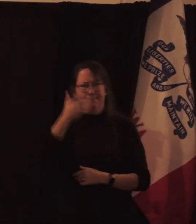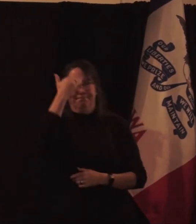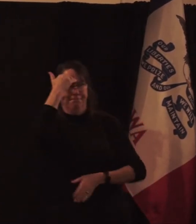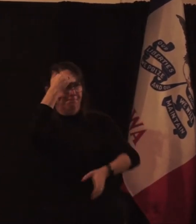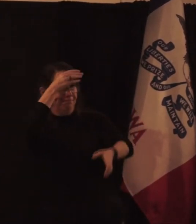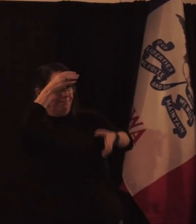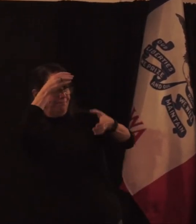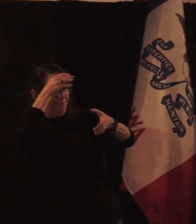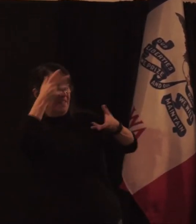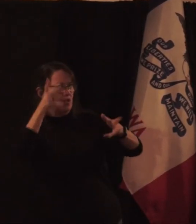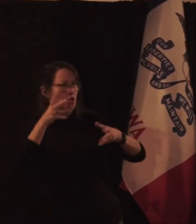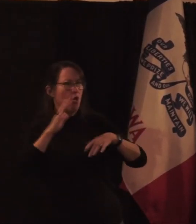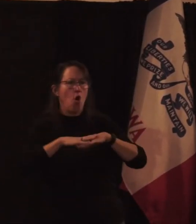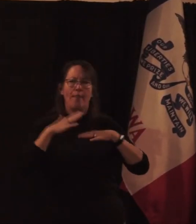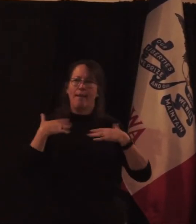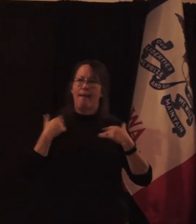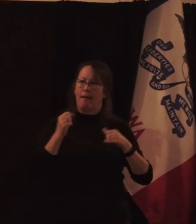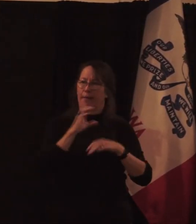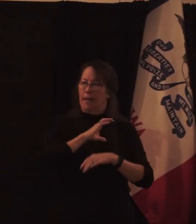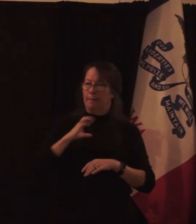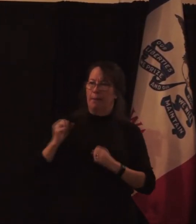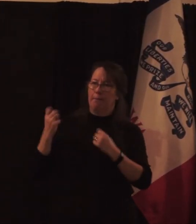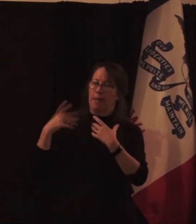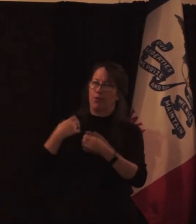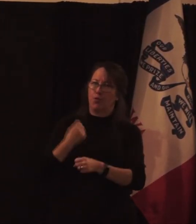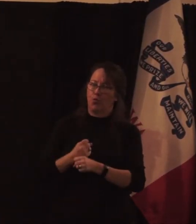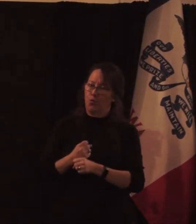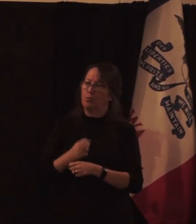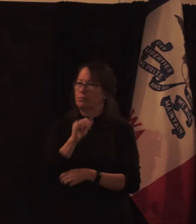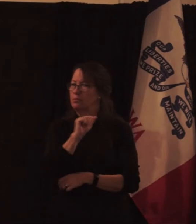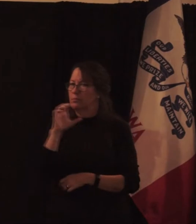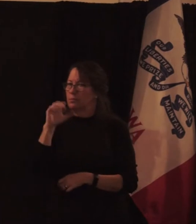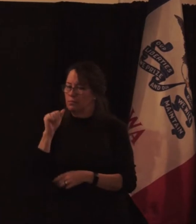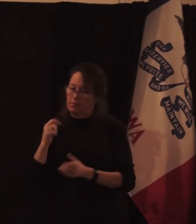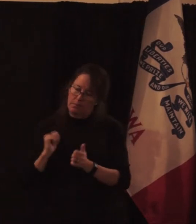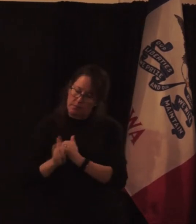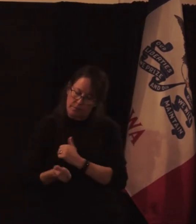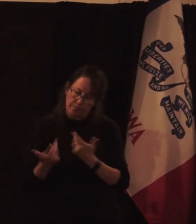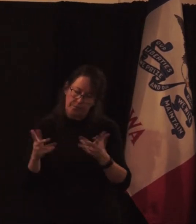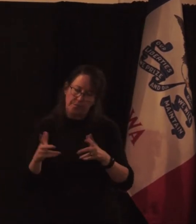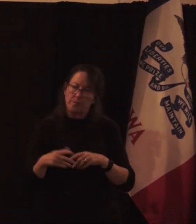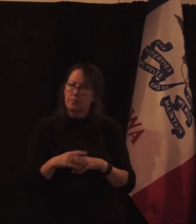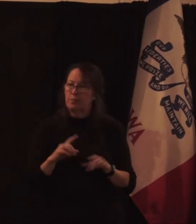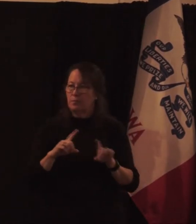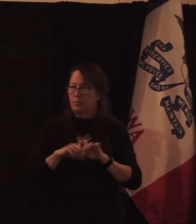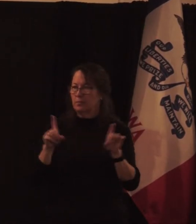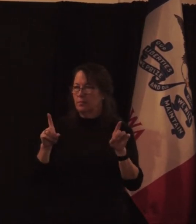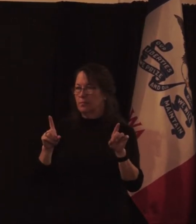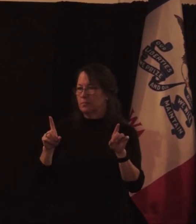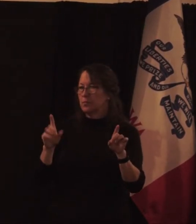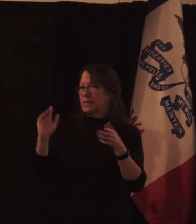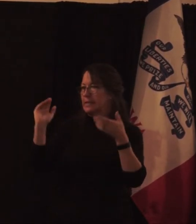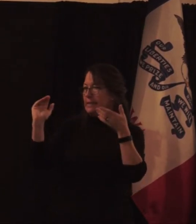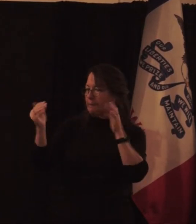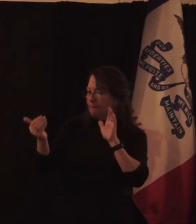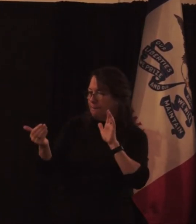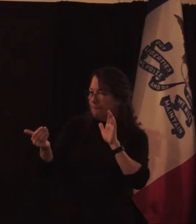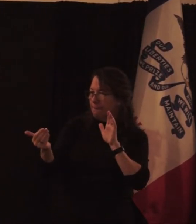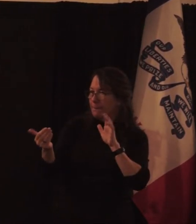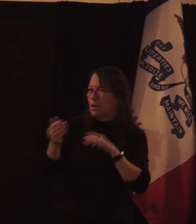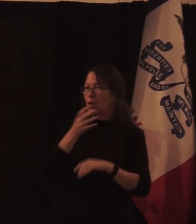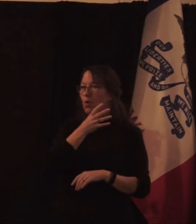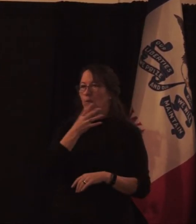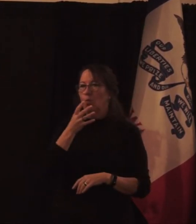knowledgeable on the health committee all those years and getting the Affordable Care Act passed. But it seems to me in